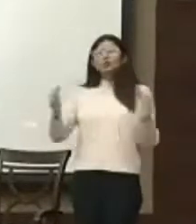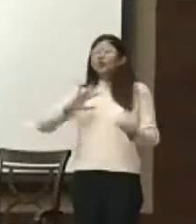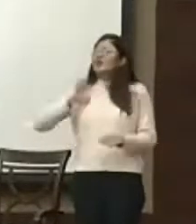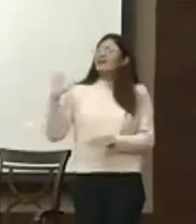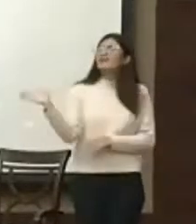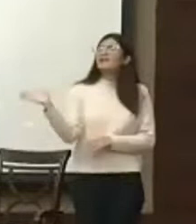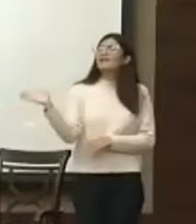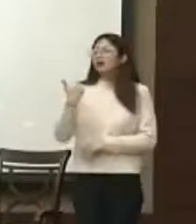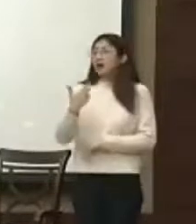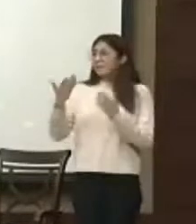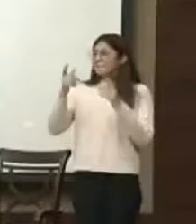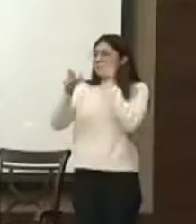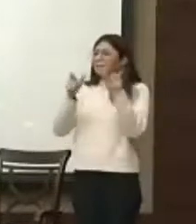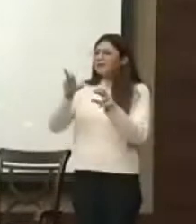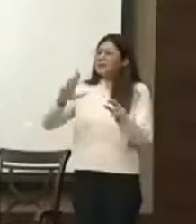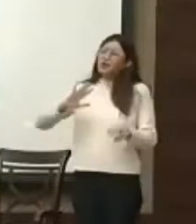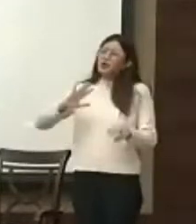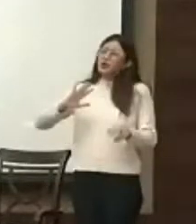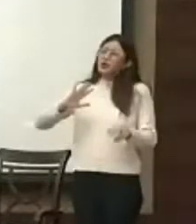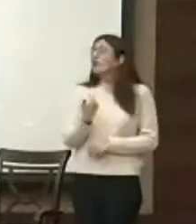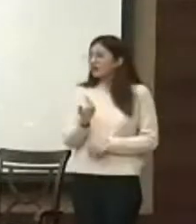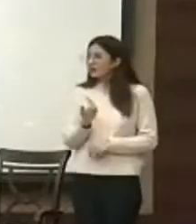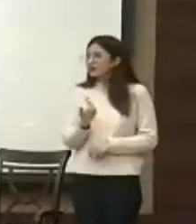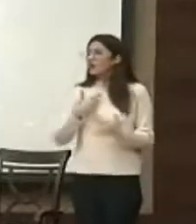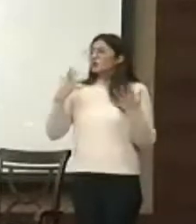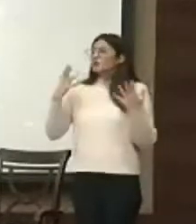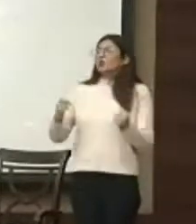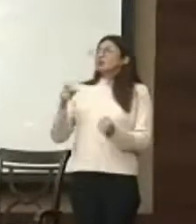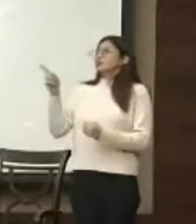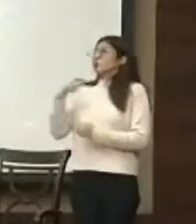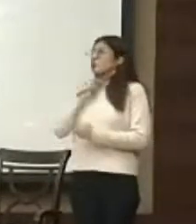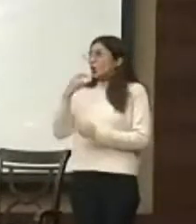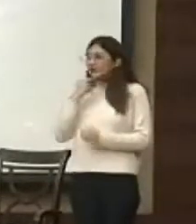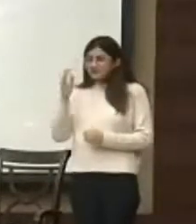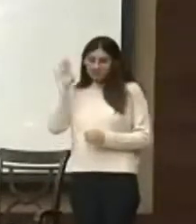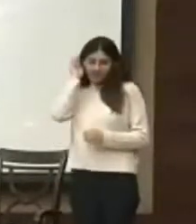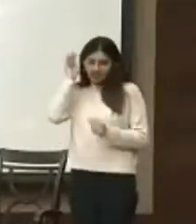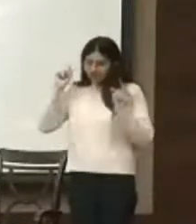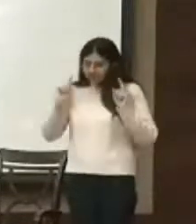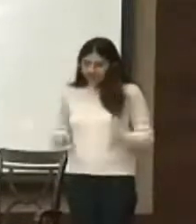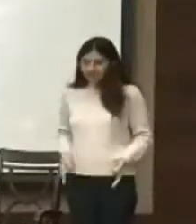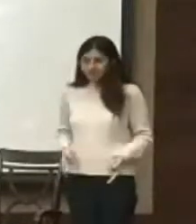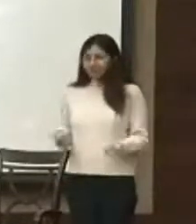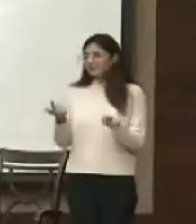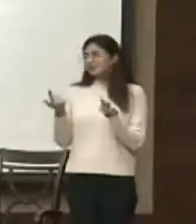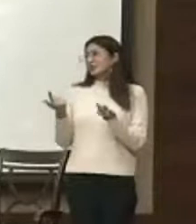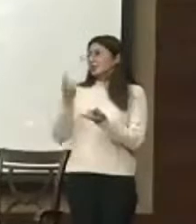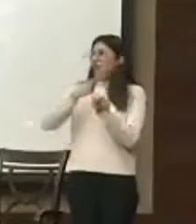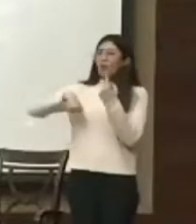feel that their voices are heard. Everyone must feel that